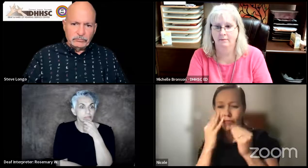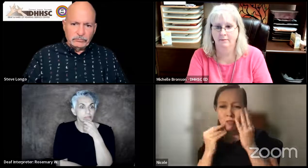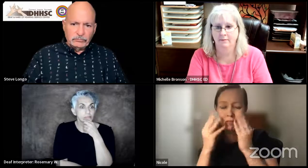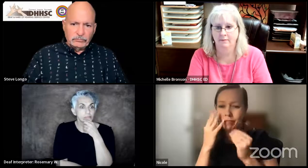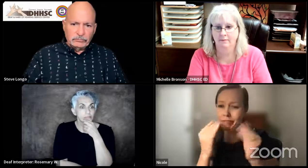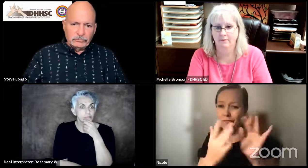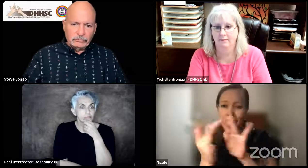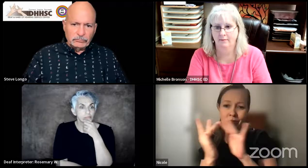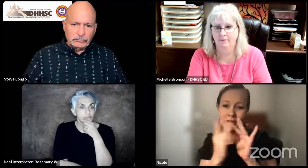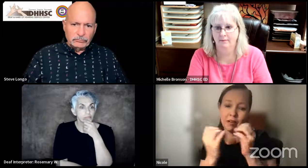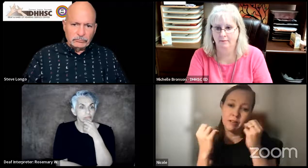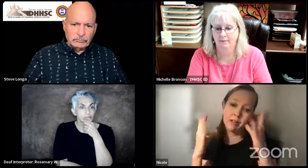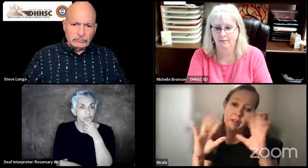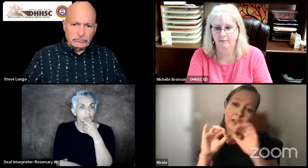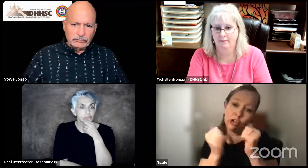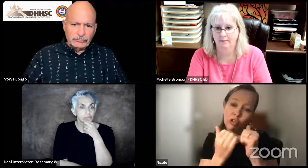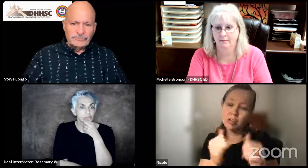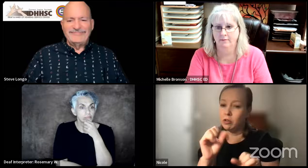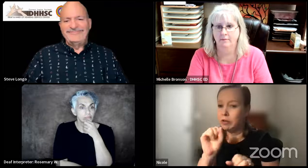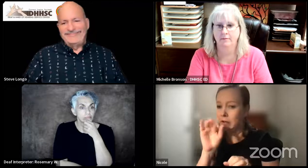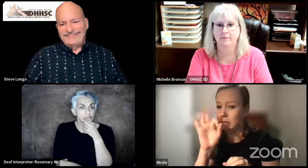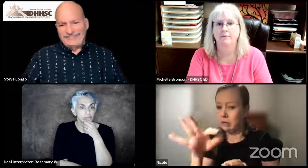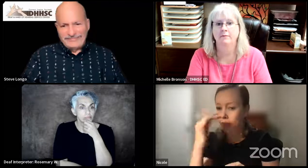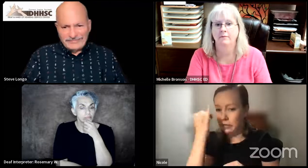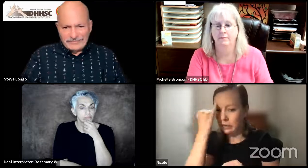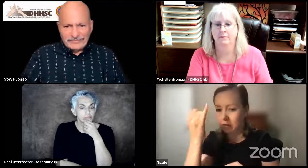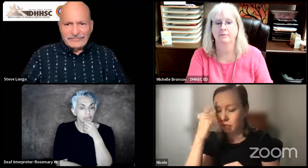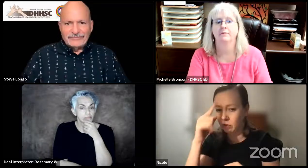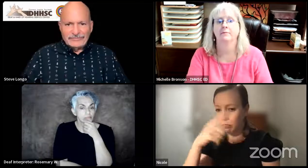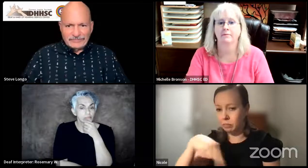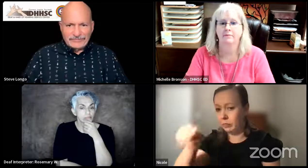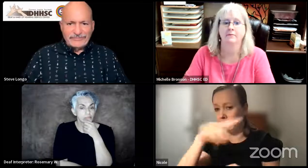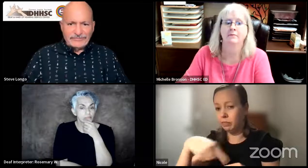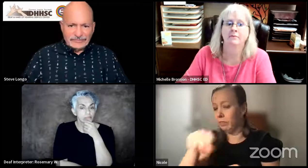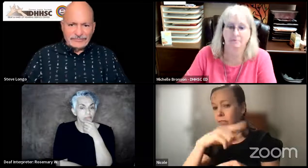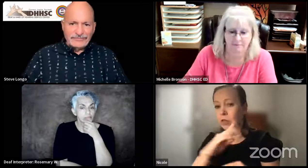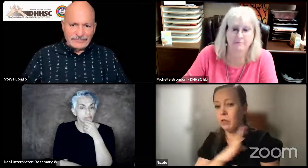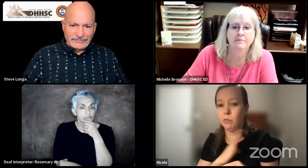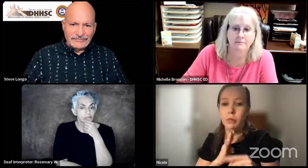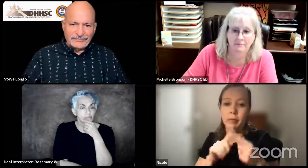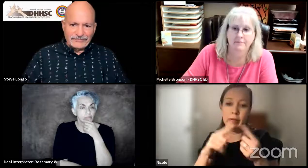and Jessica can take charge. Jessica can take charge with that. Thank you.